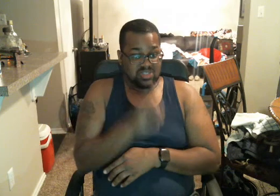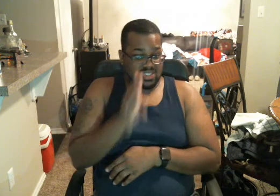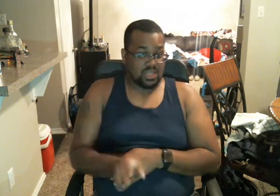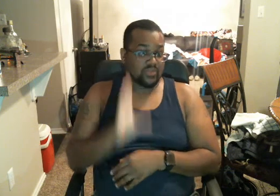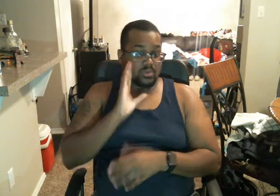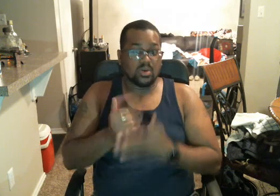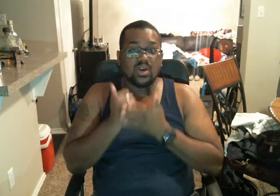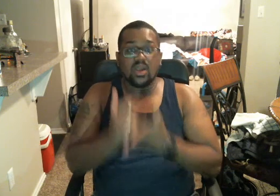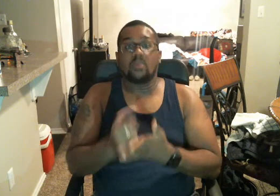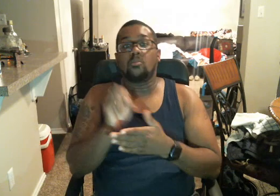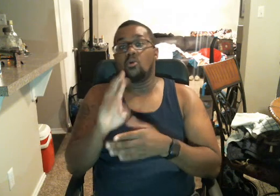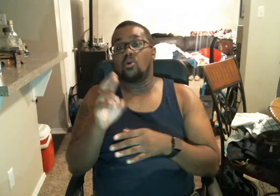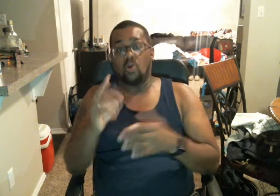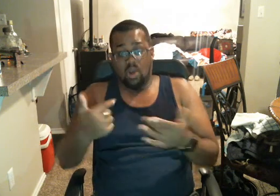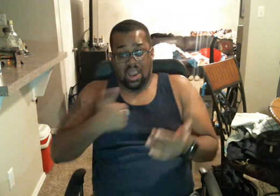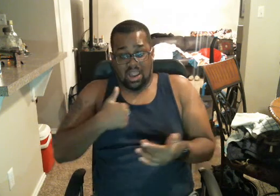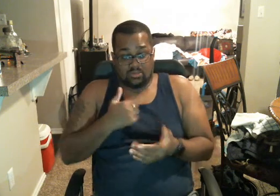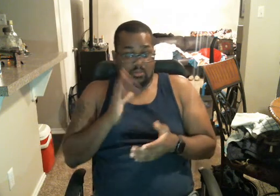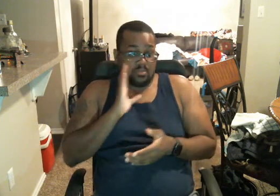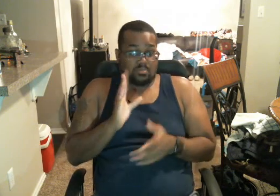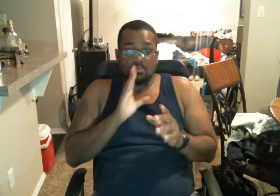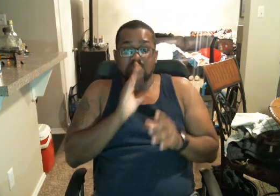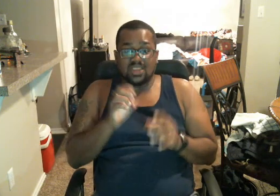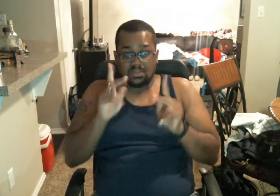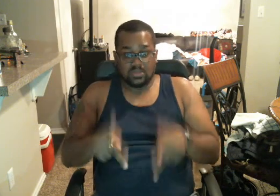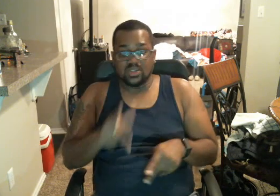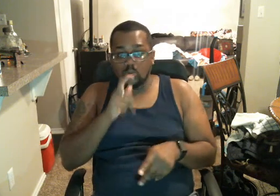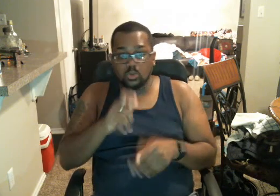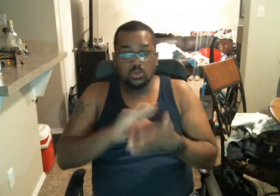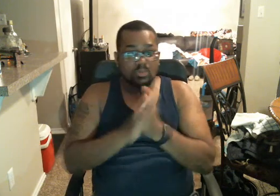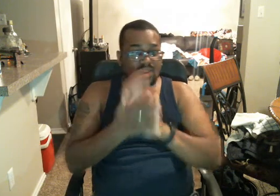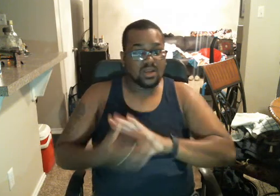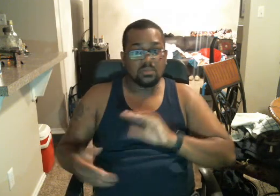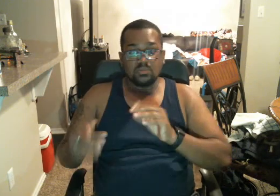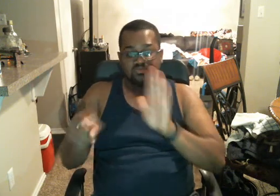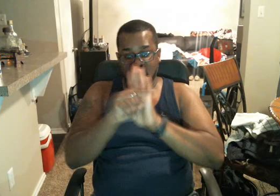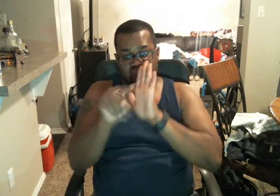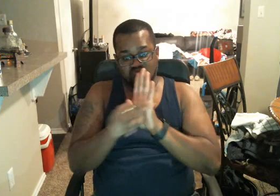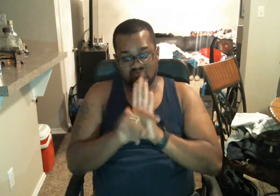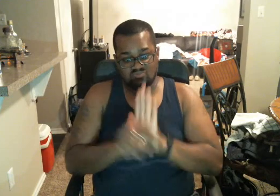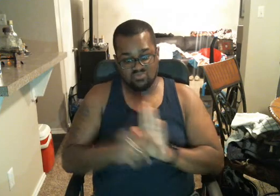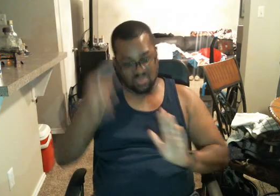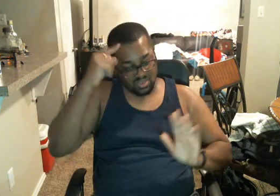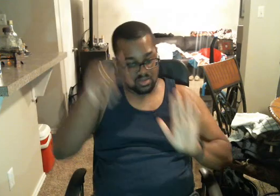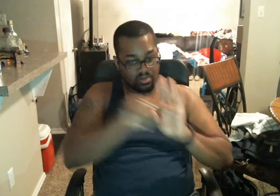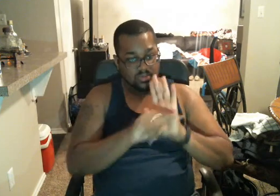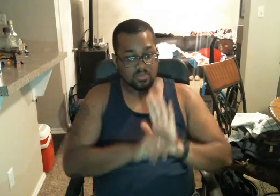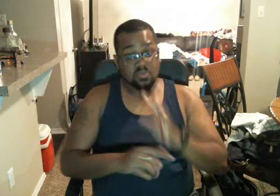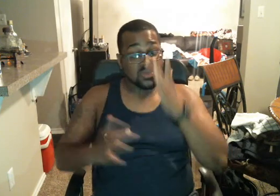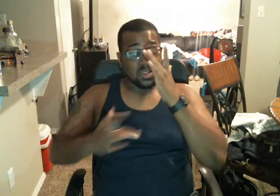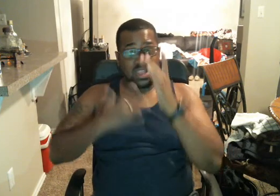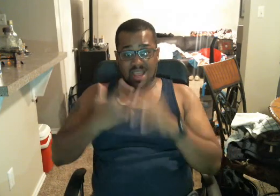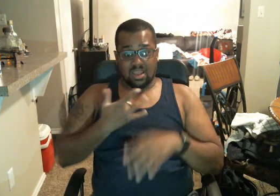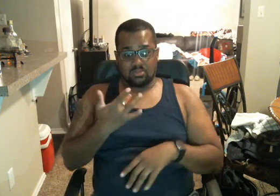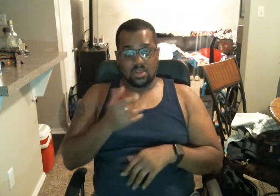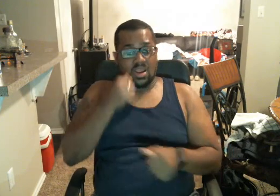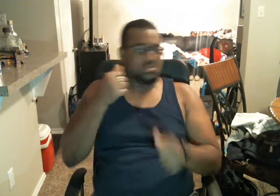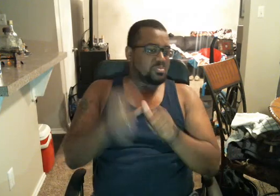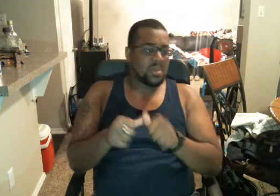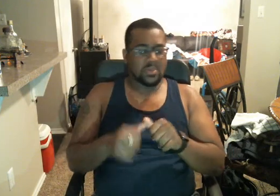one of the ones that won't. It makes you very pessimistic. But I remember sitting on the edge of the bed thinking, this pain is terrible. But I